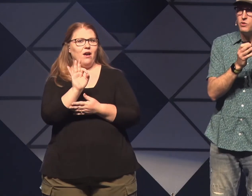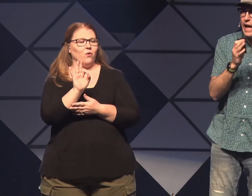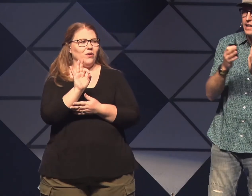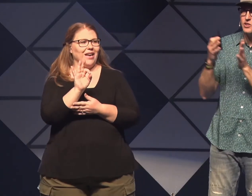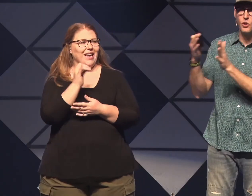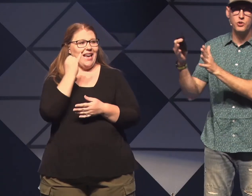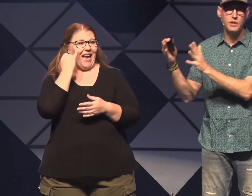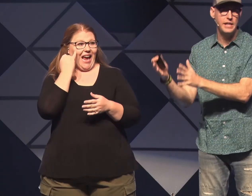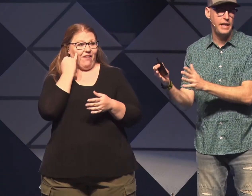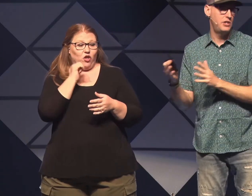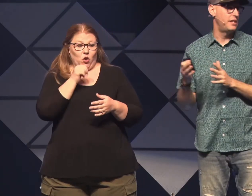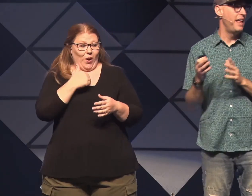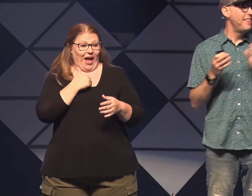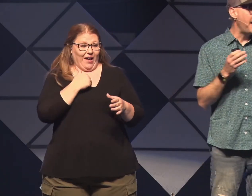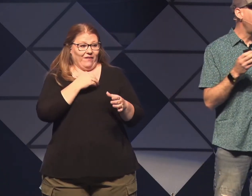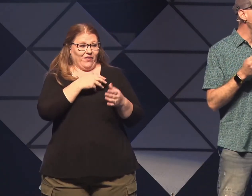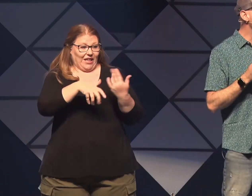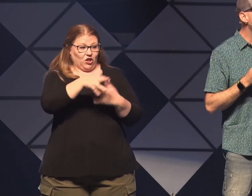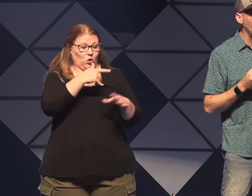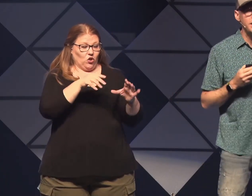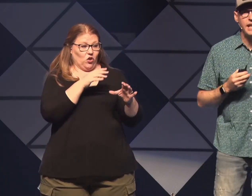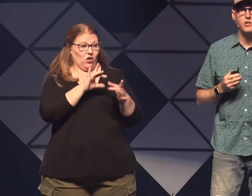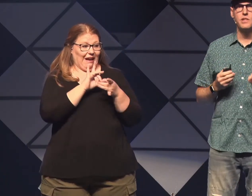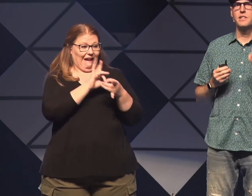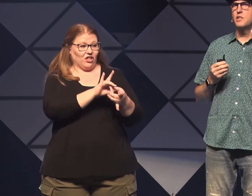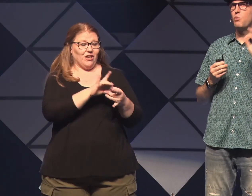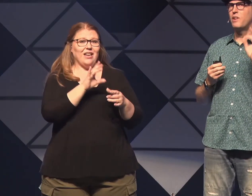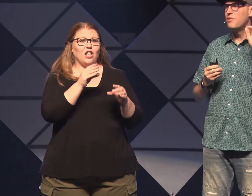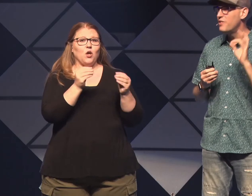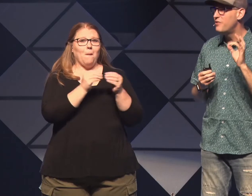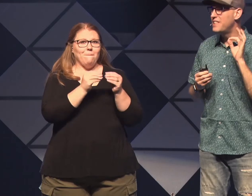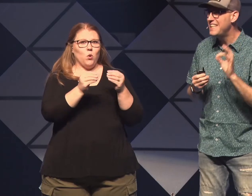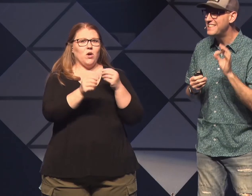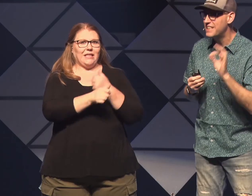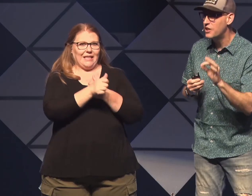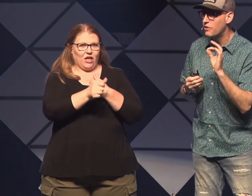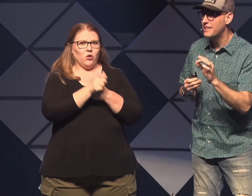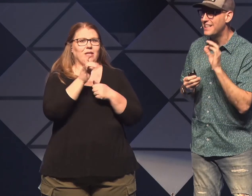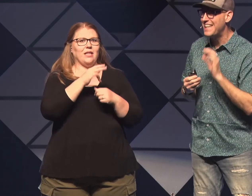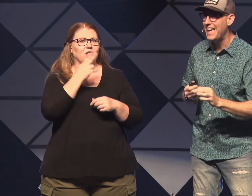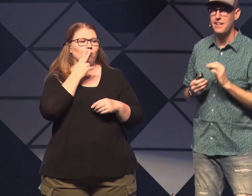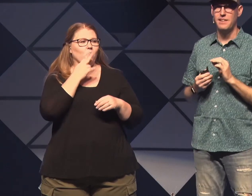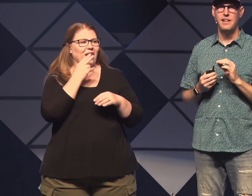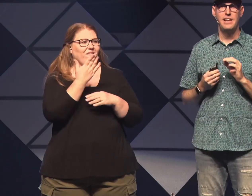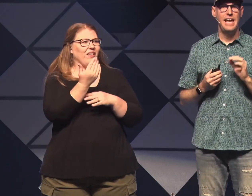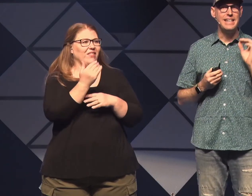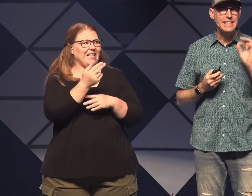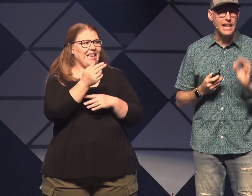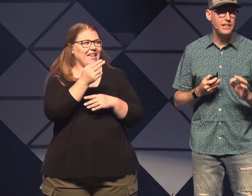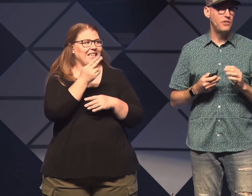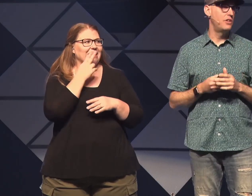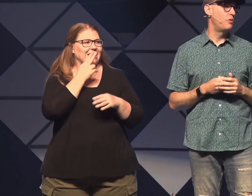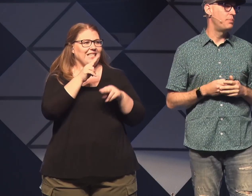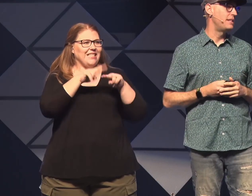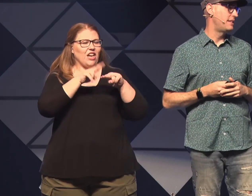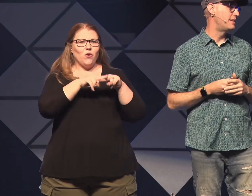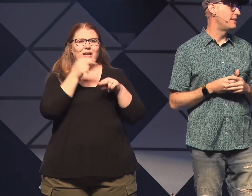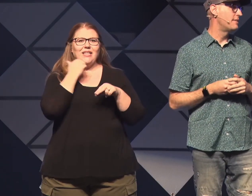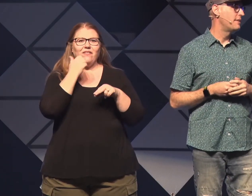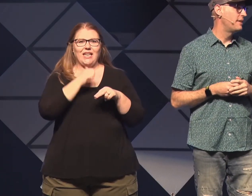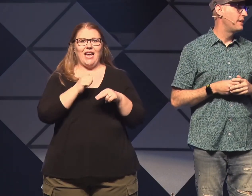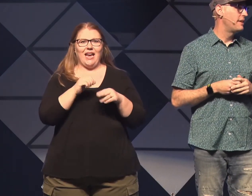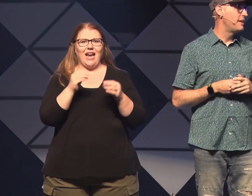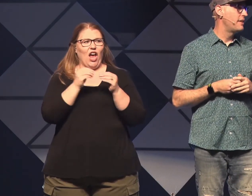If you lack social connection, that can be more dangerous than smoking 15 cigarettes a day and deadlier than